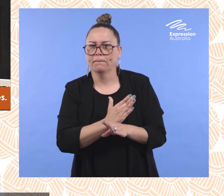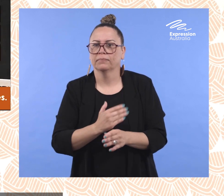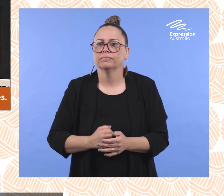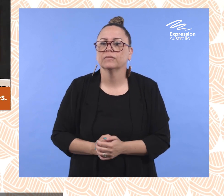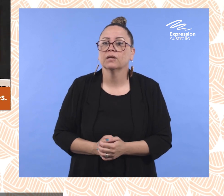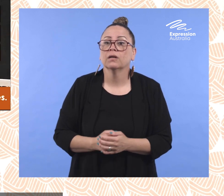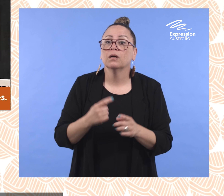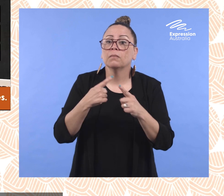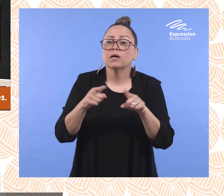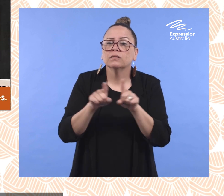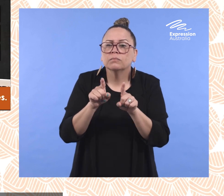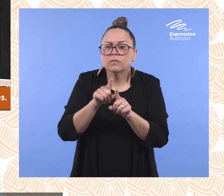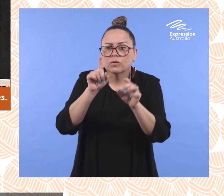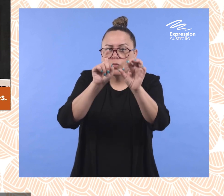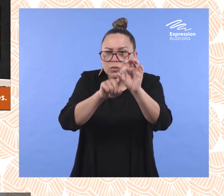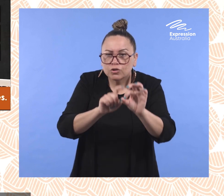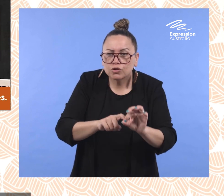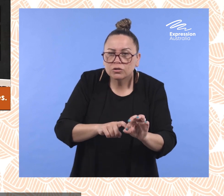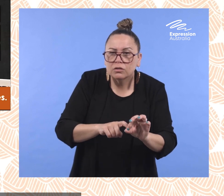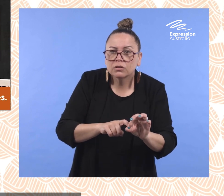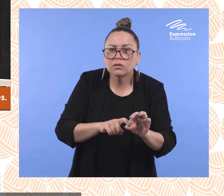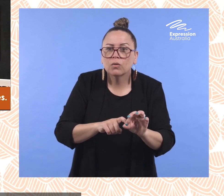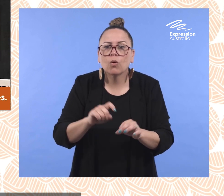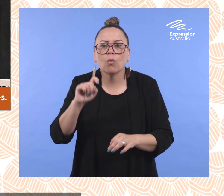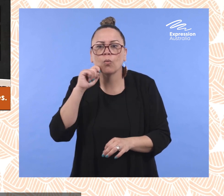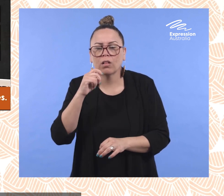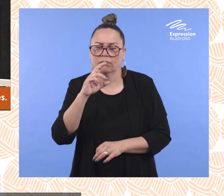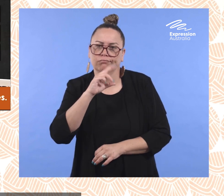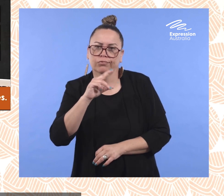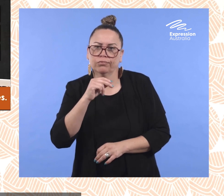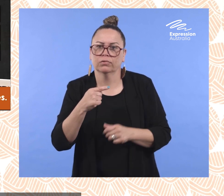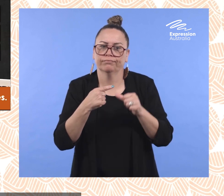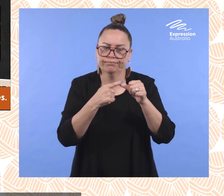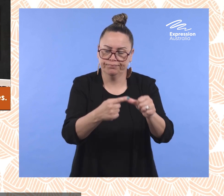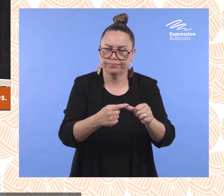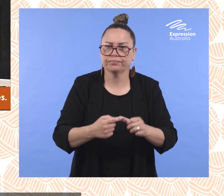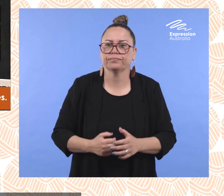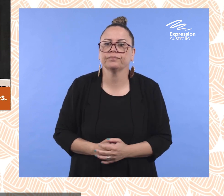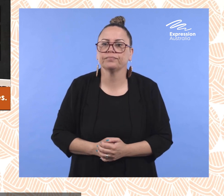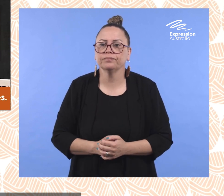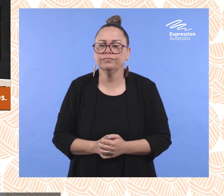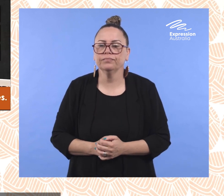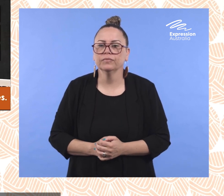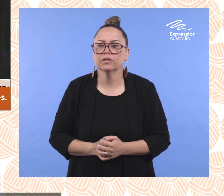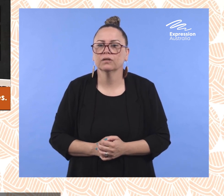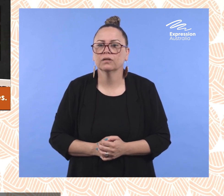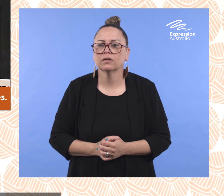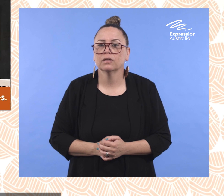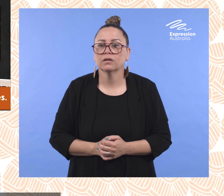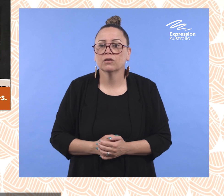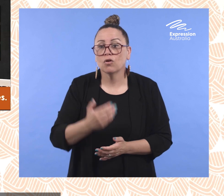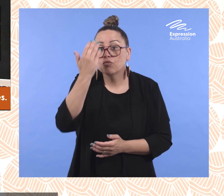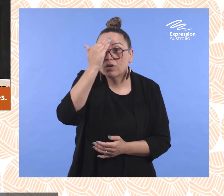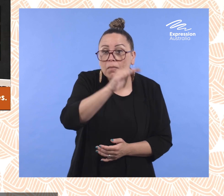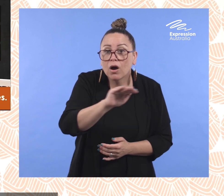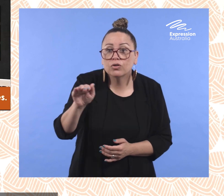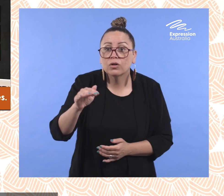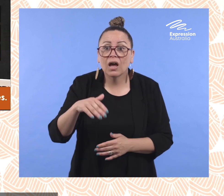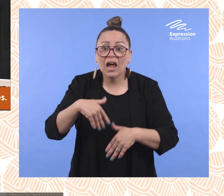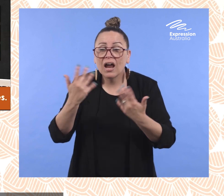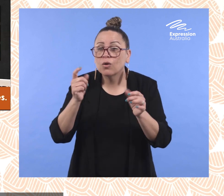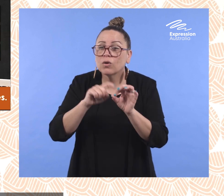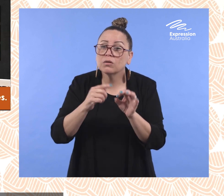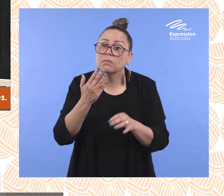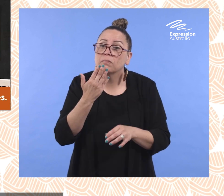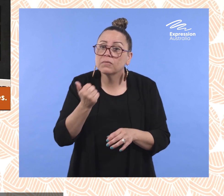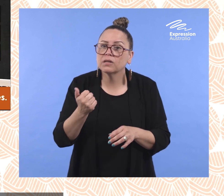also take some of those questions. We'll verbally respond to them as well. There is, and just a reminder, if you have a